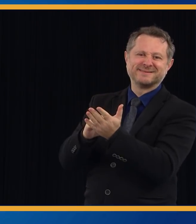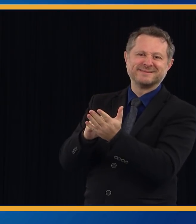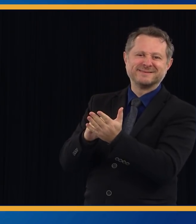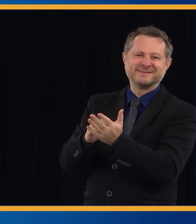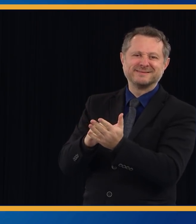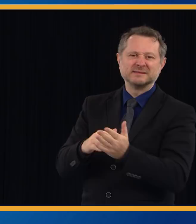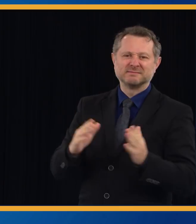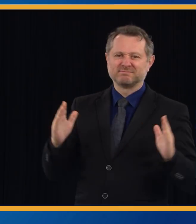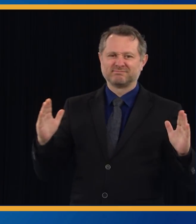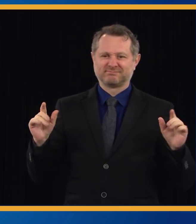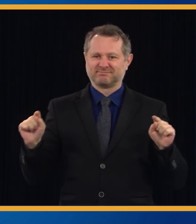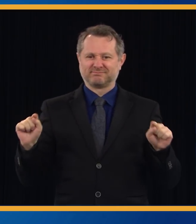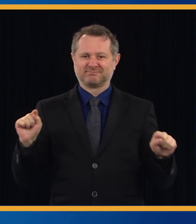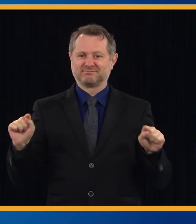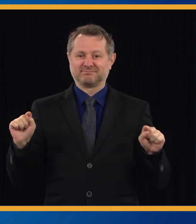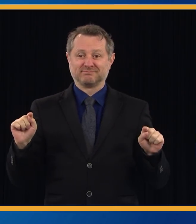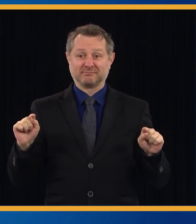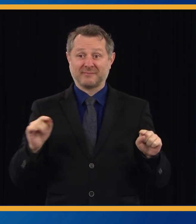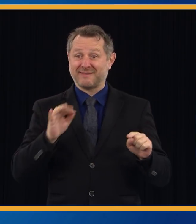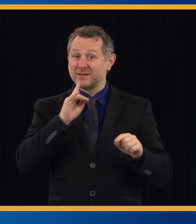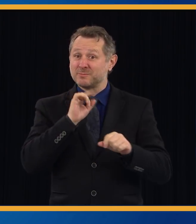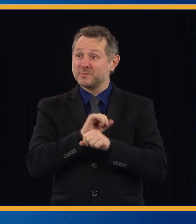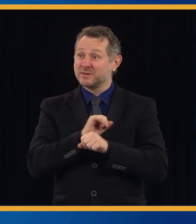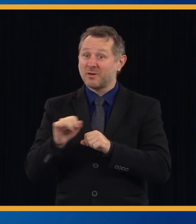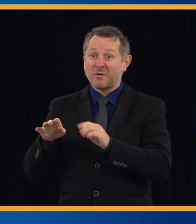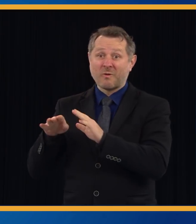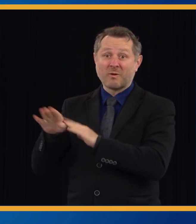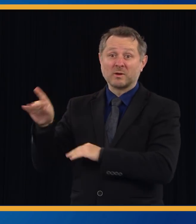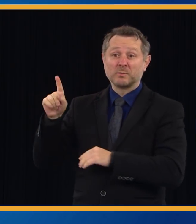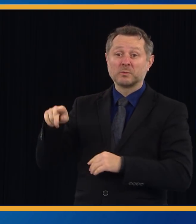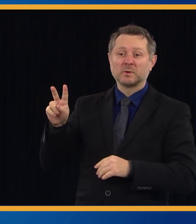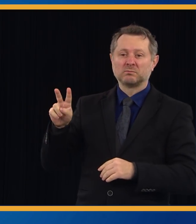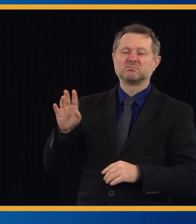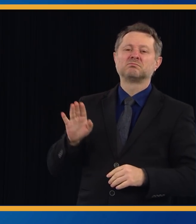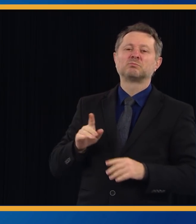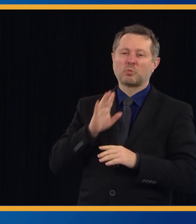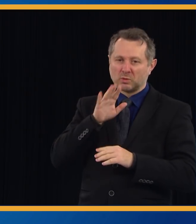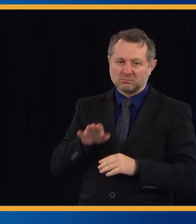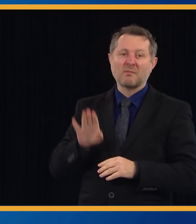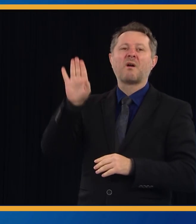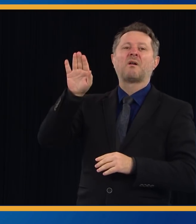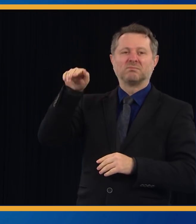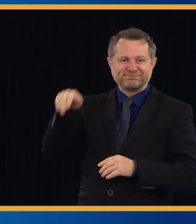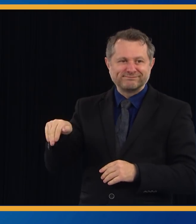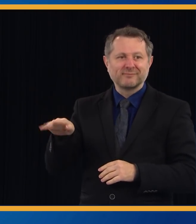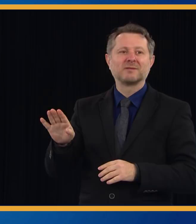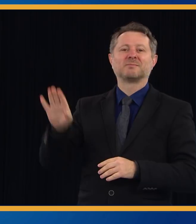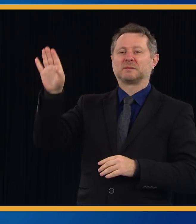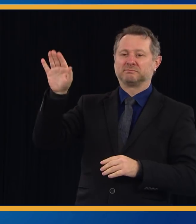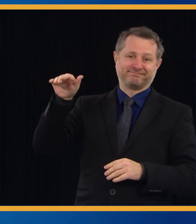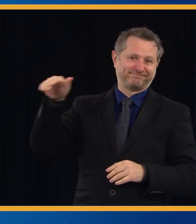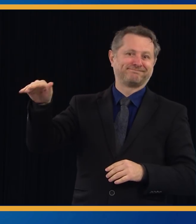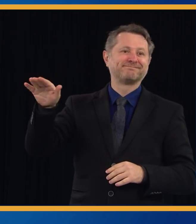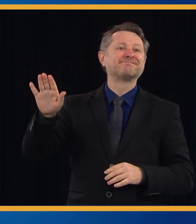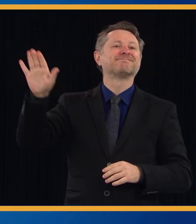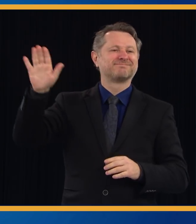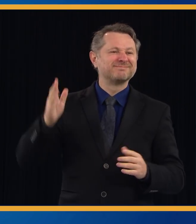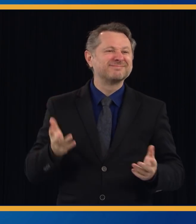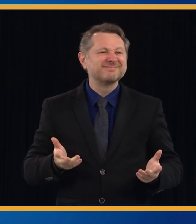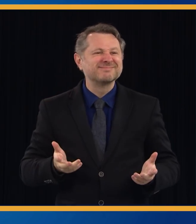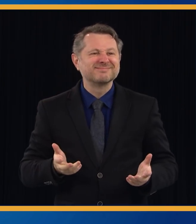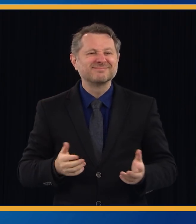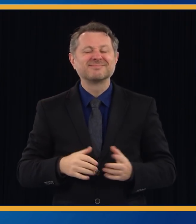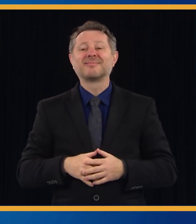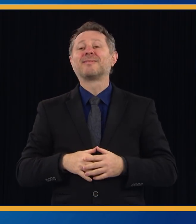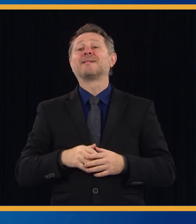showing you a chart that showed up, down, and then up again. That's what happens if the